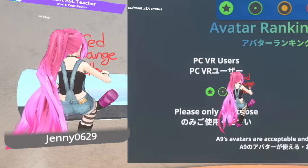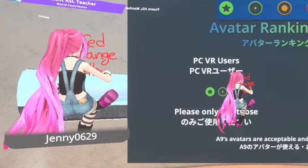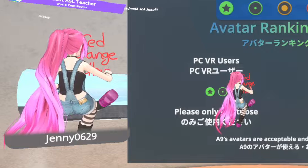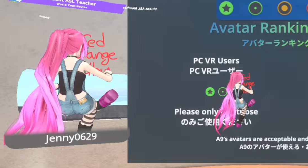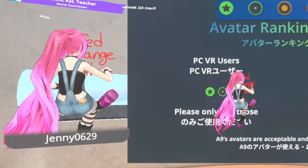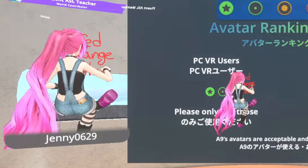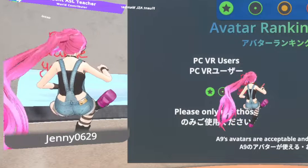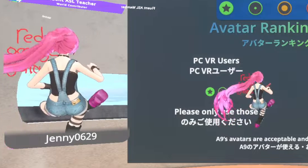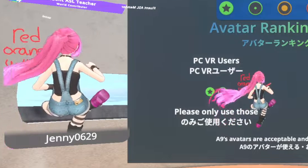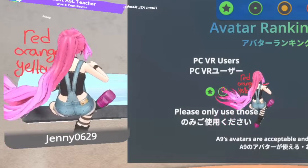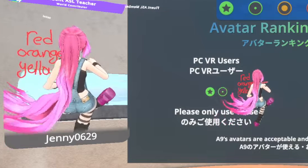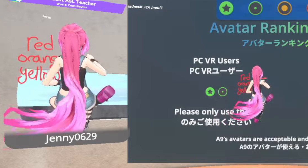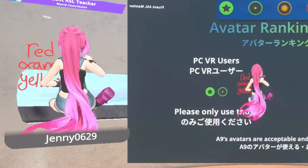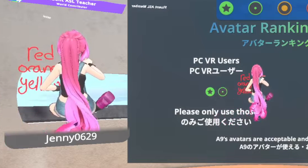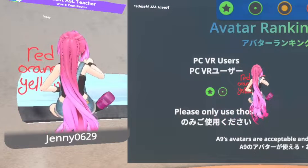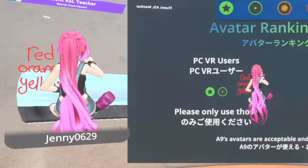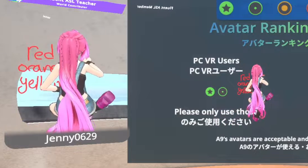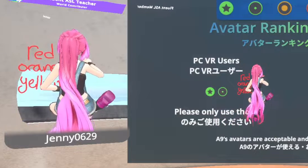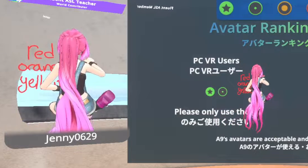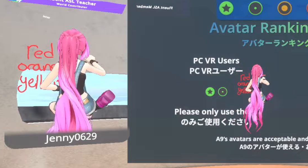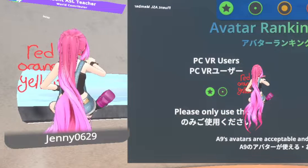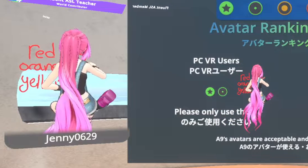yellow,